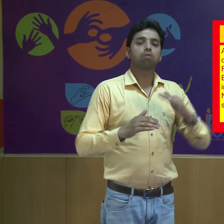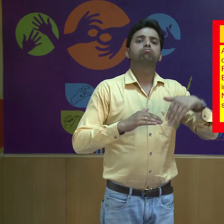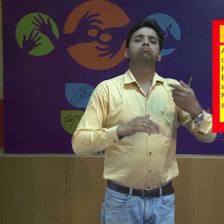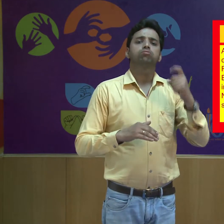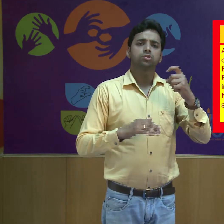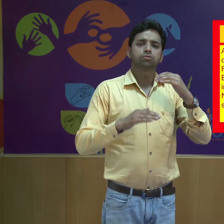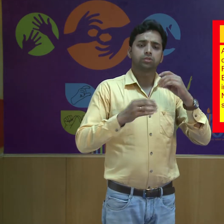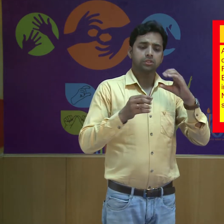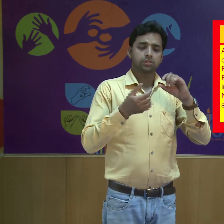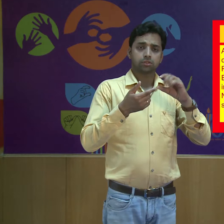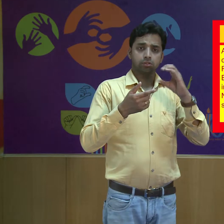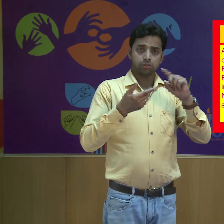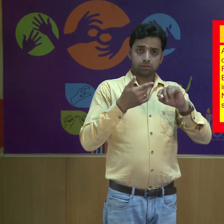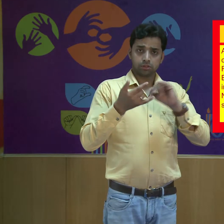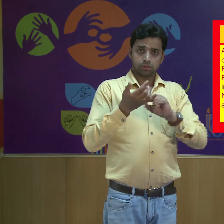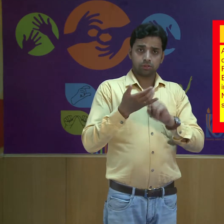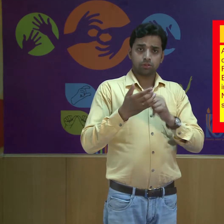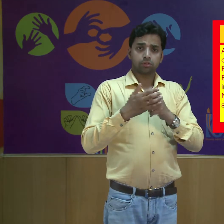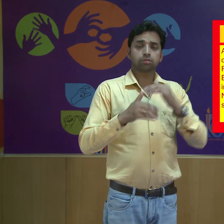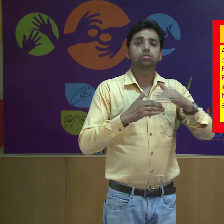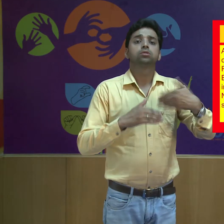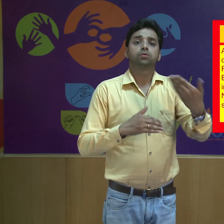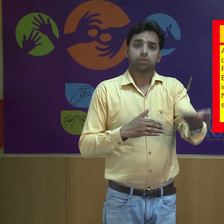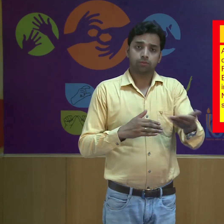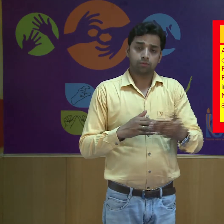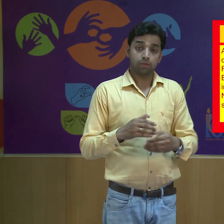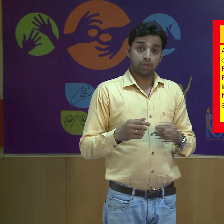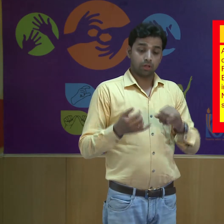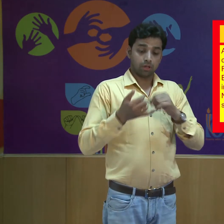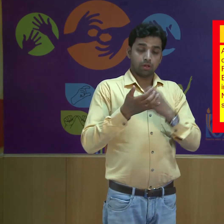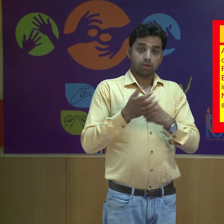After the 7th century, the Rajputs emerged